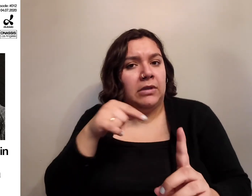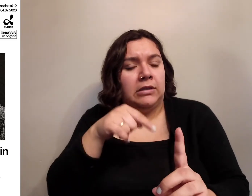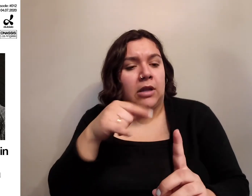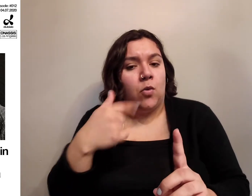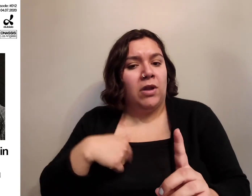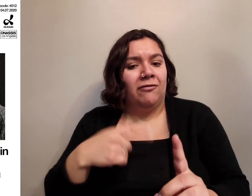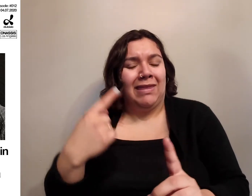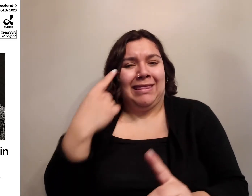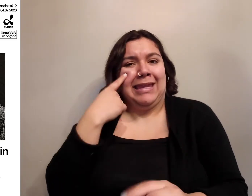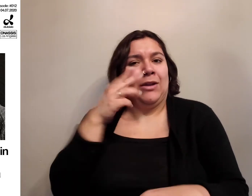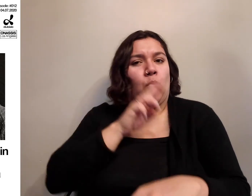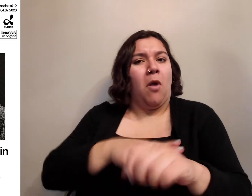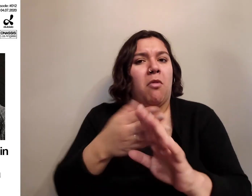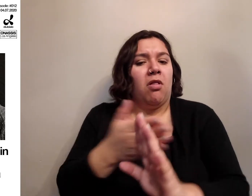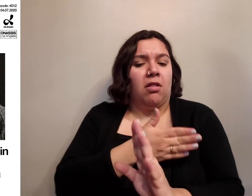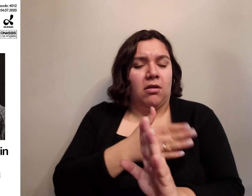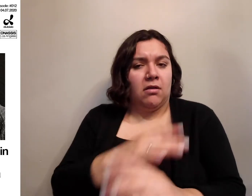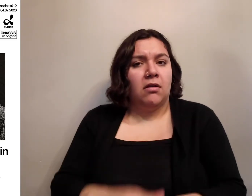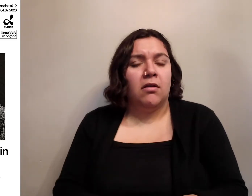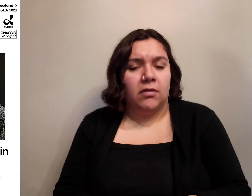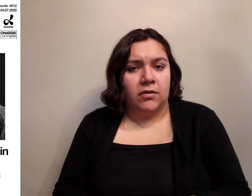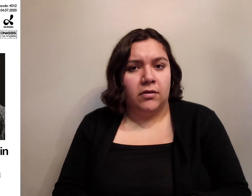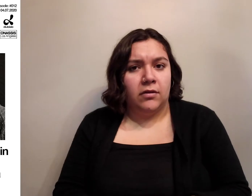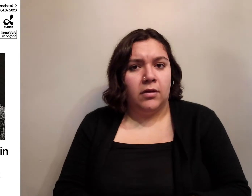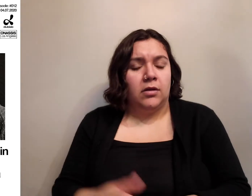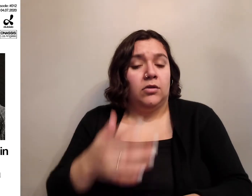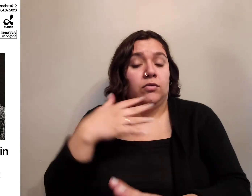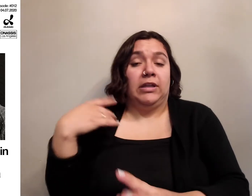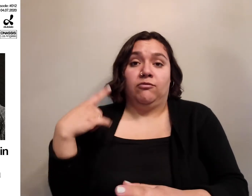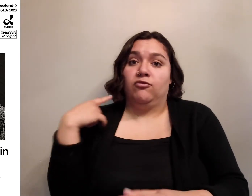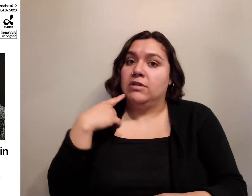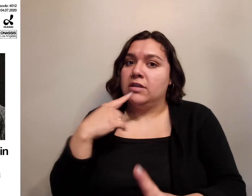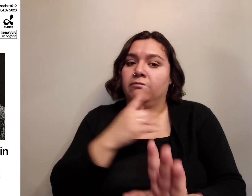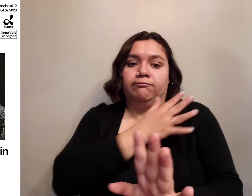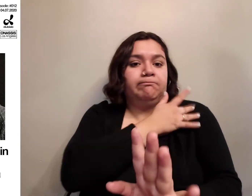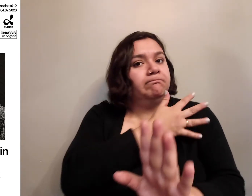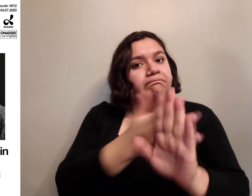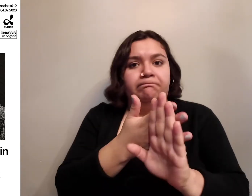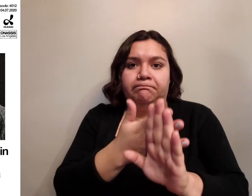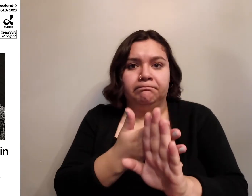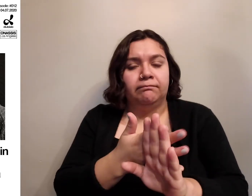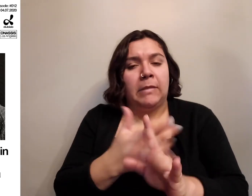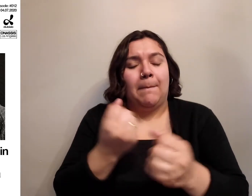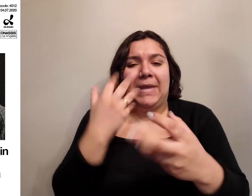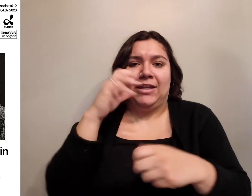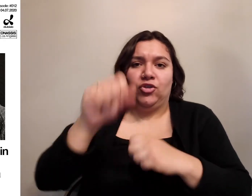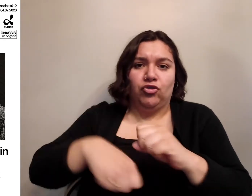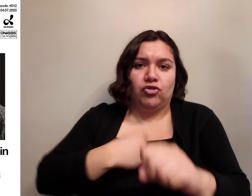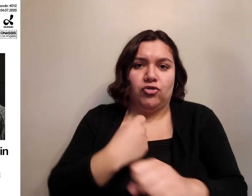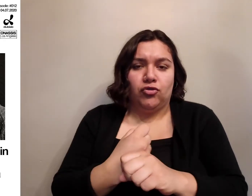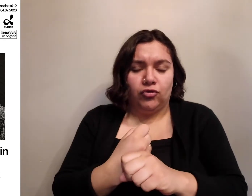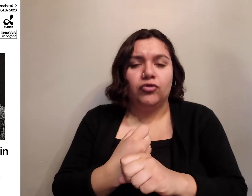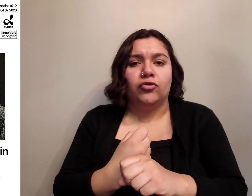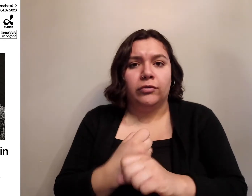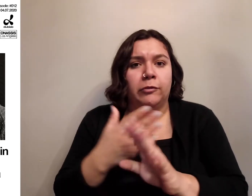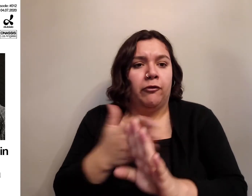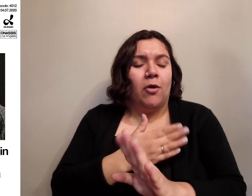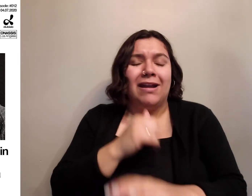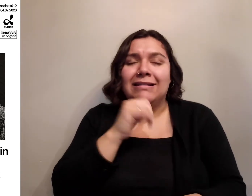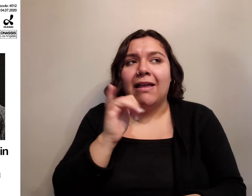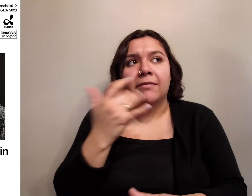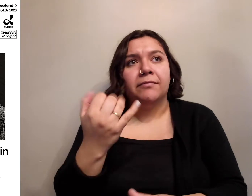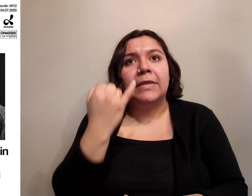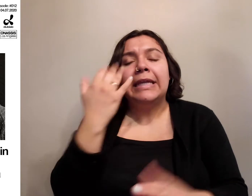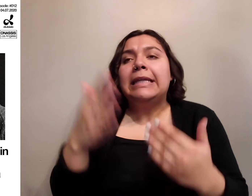deemed normal in years and decades previous. It's not as if, it would